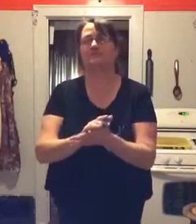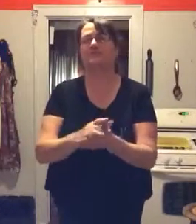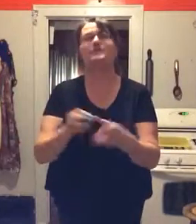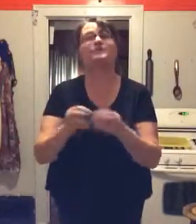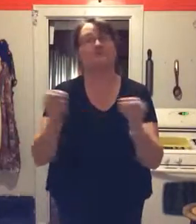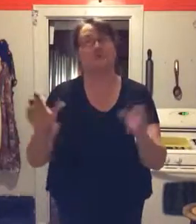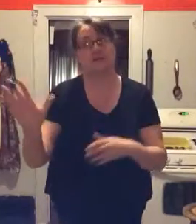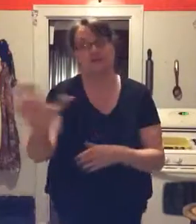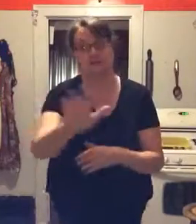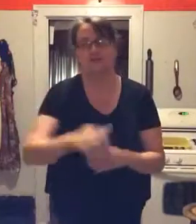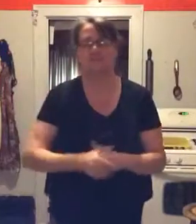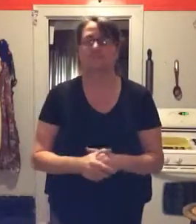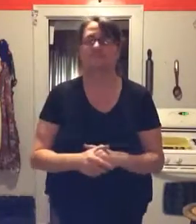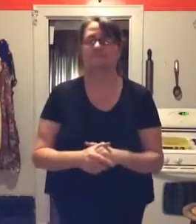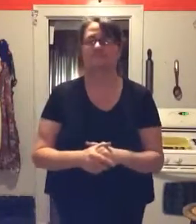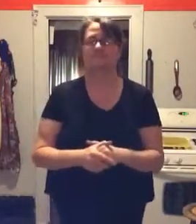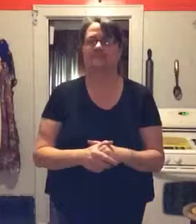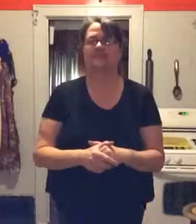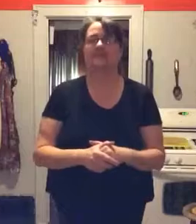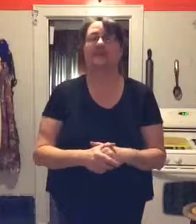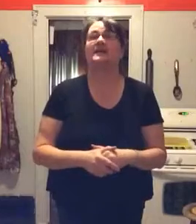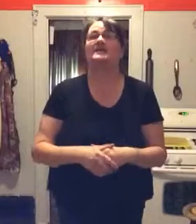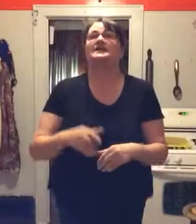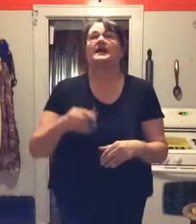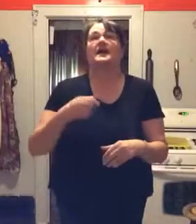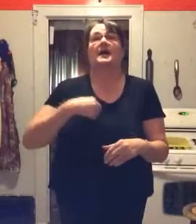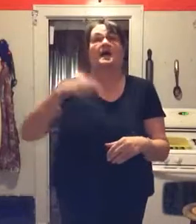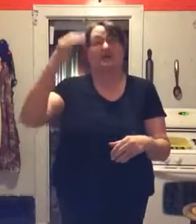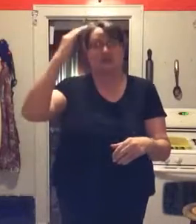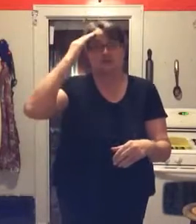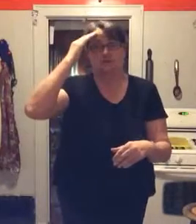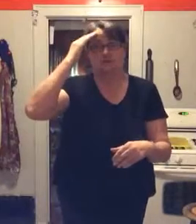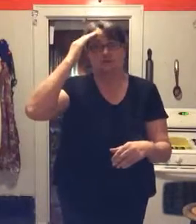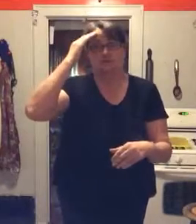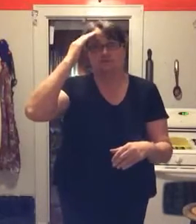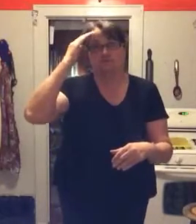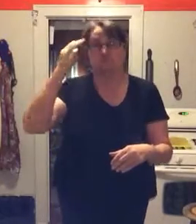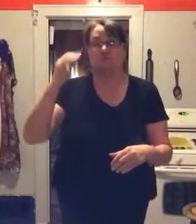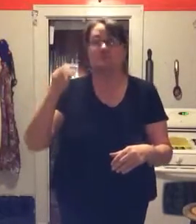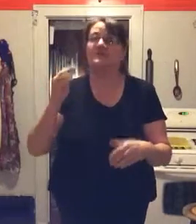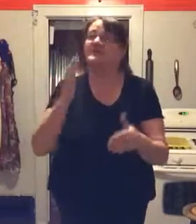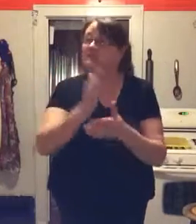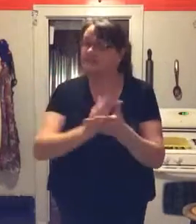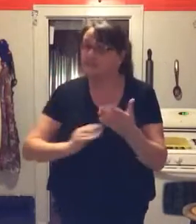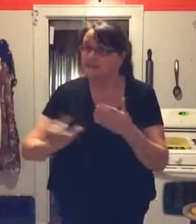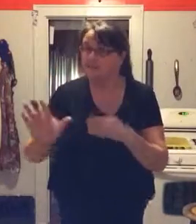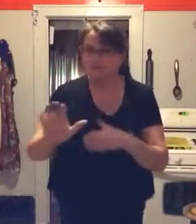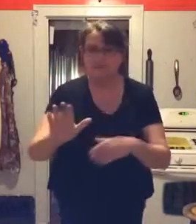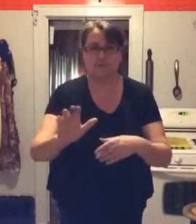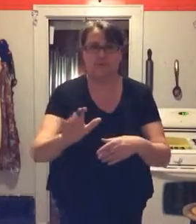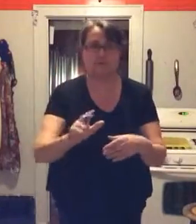it's your first day in a new school, so it's understandable if you're a little nervous.